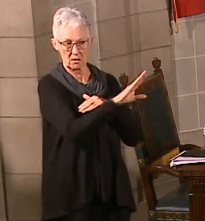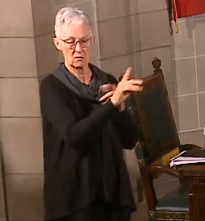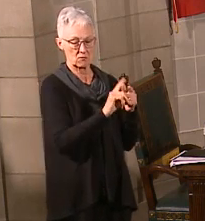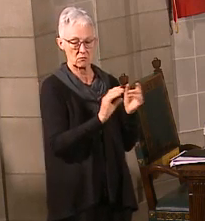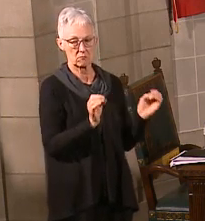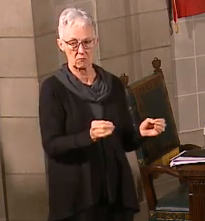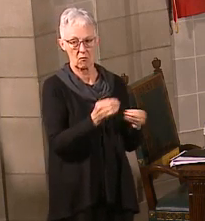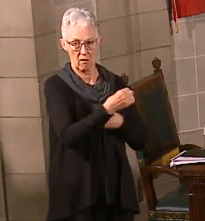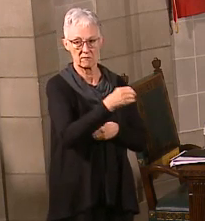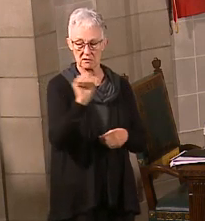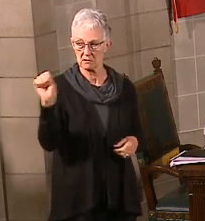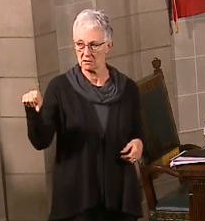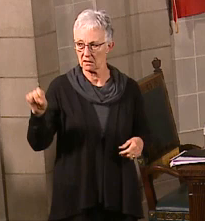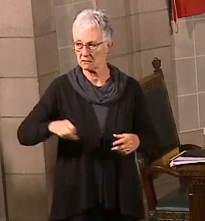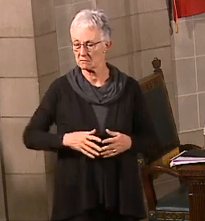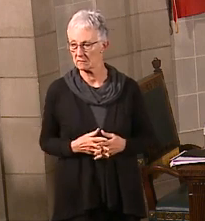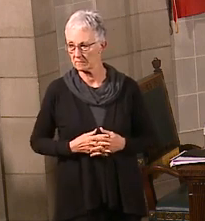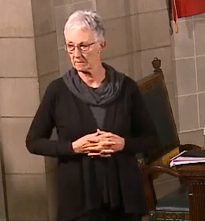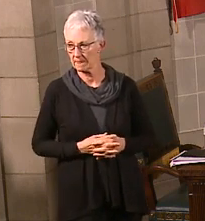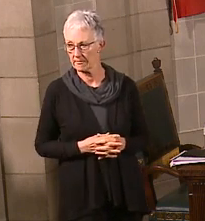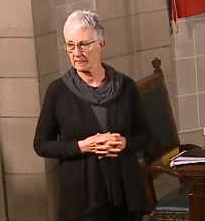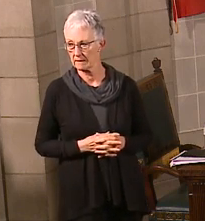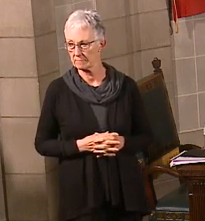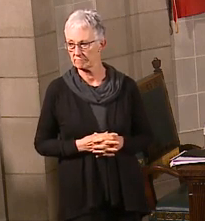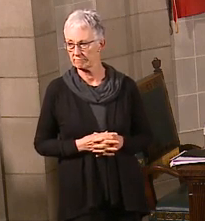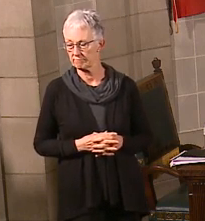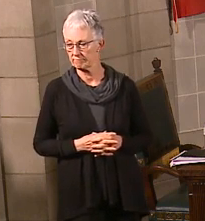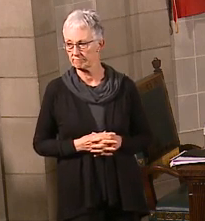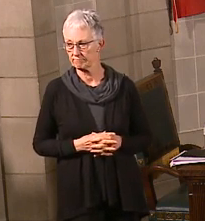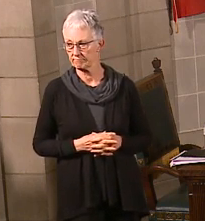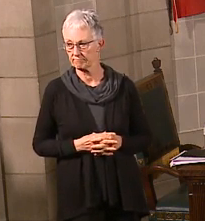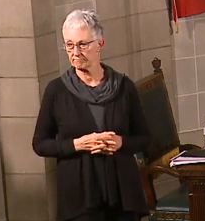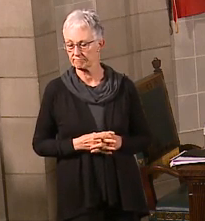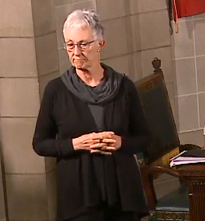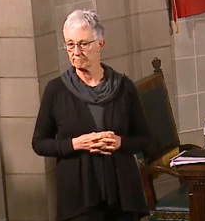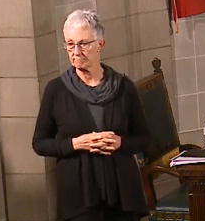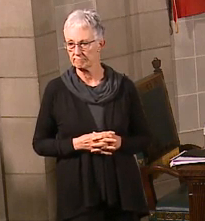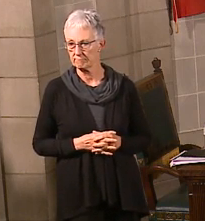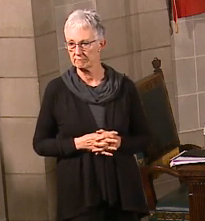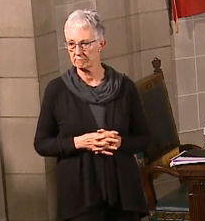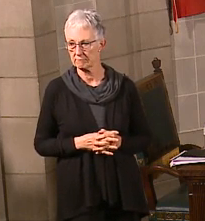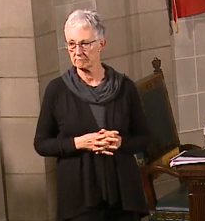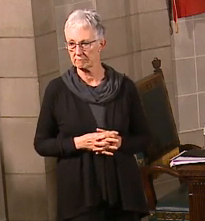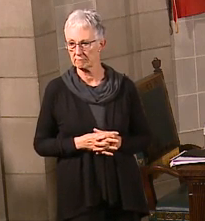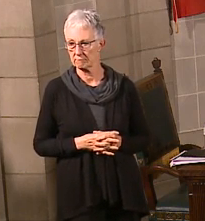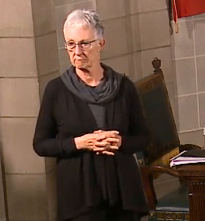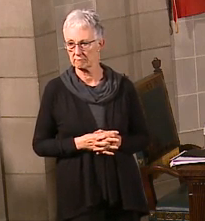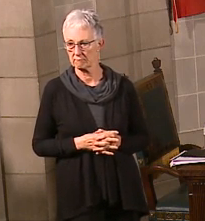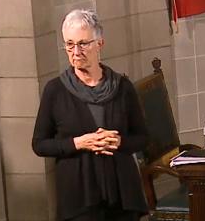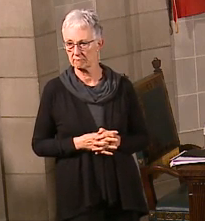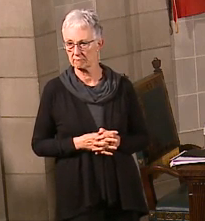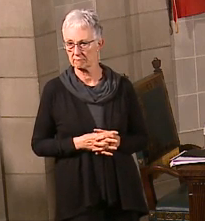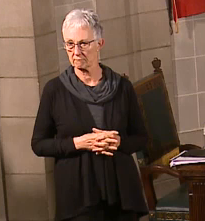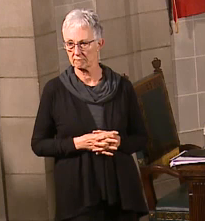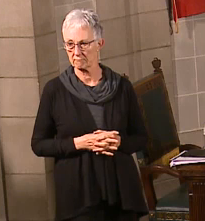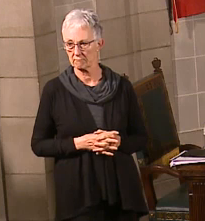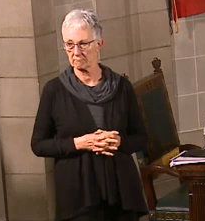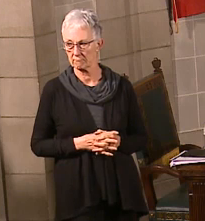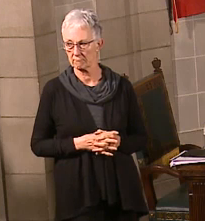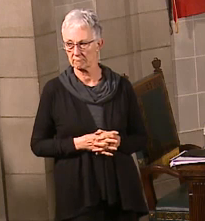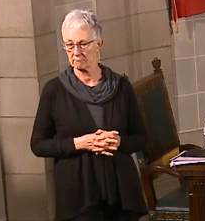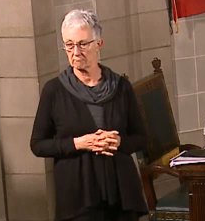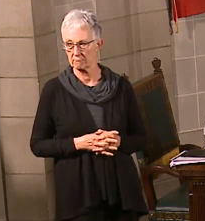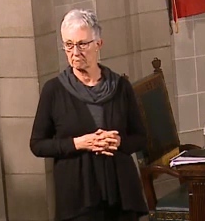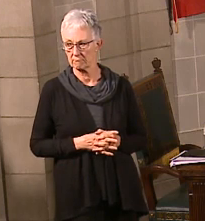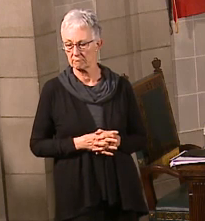And then the last question about unemployment is from George at the North Platte Bulletin. He wants to know if the unemployment insurance system is keeping up. There's